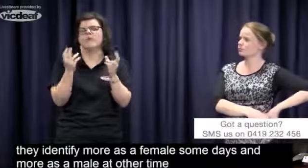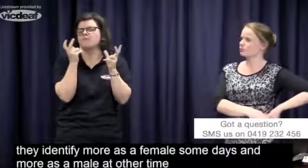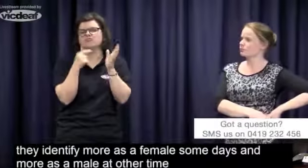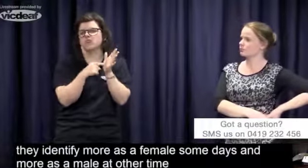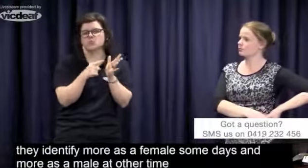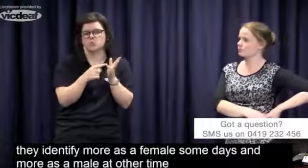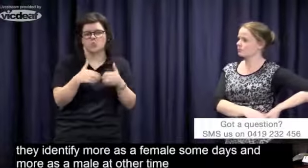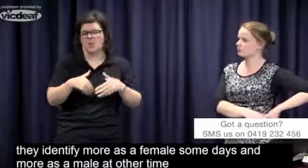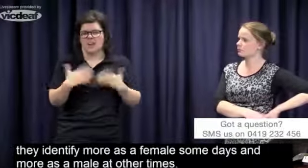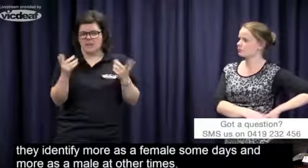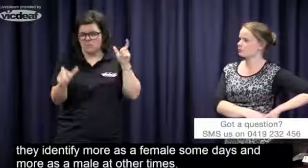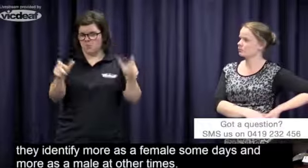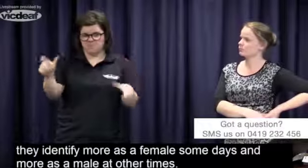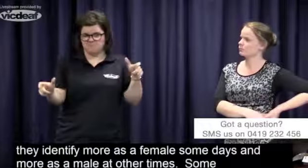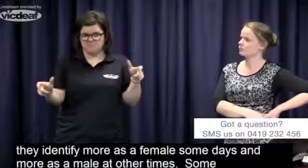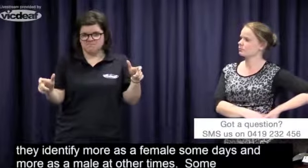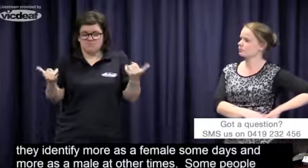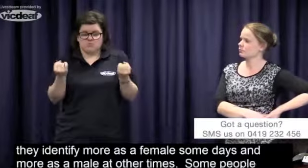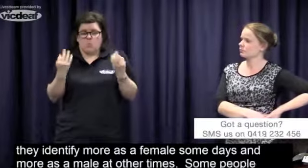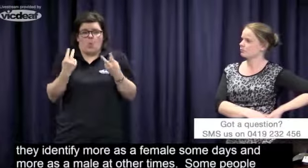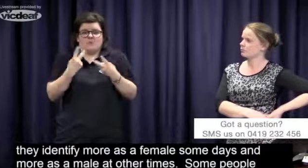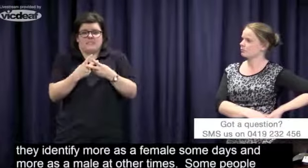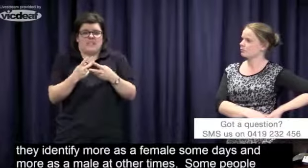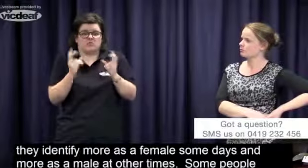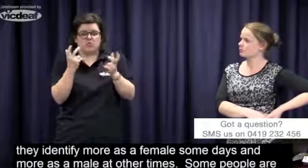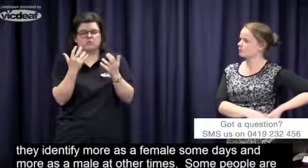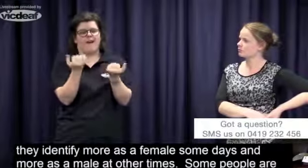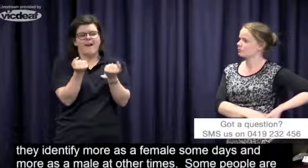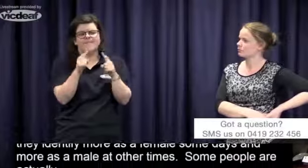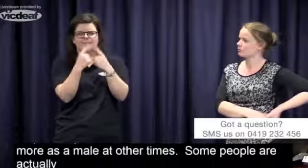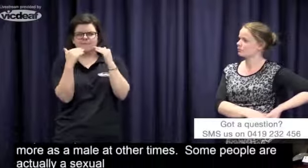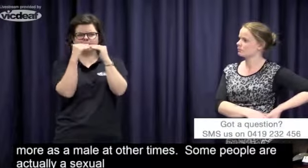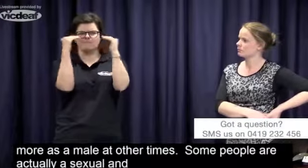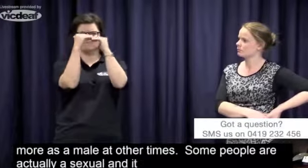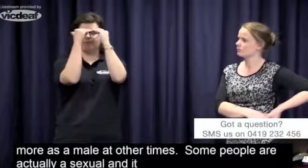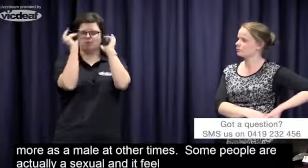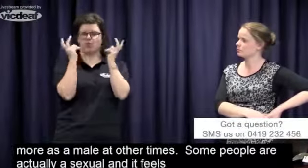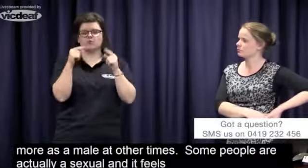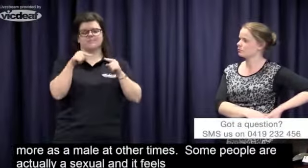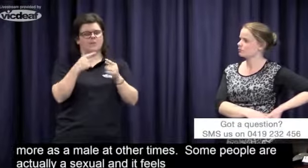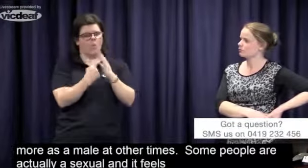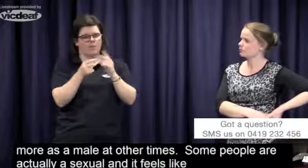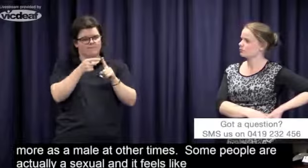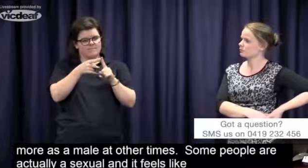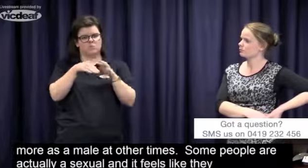Some people are actually asexual, and it feels like they don't identify with any particular gender at all.